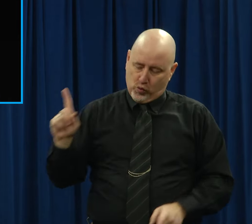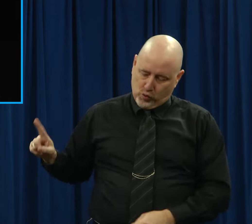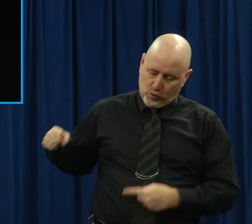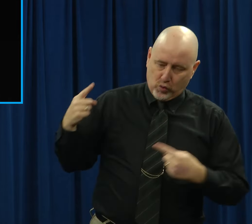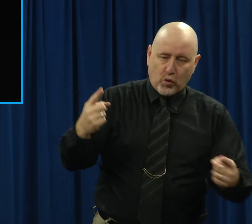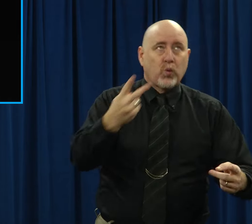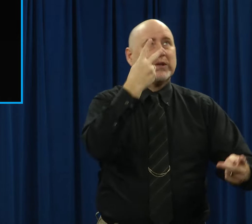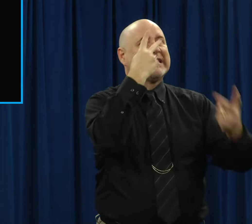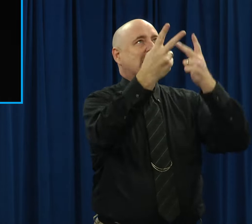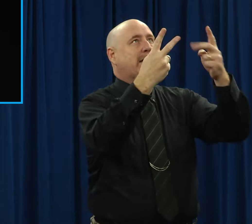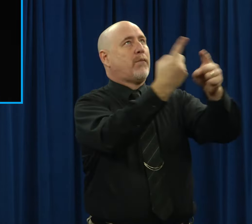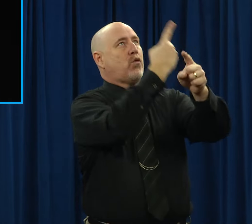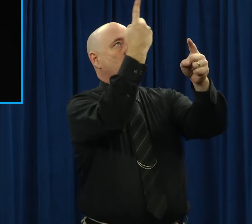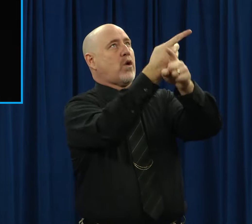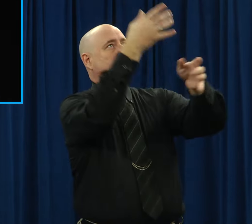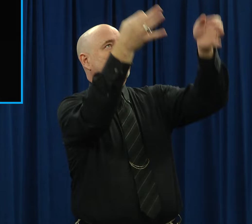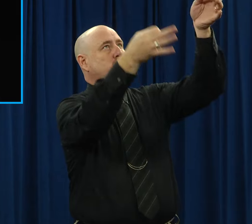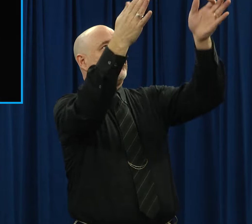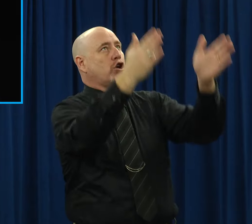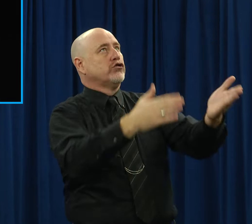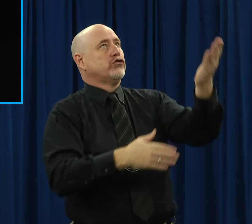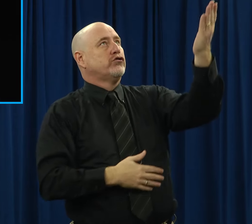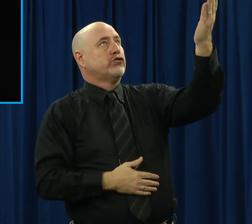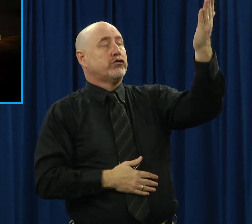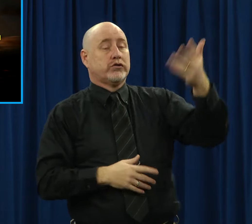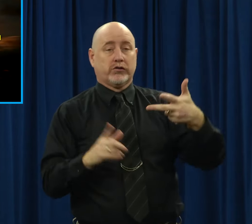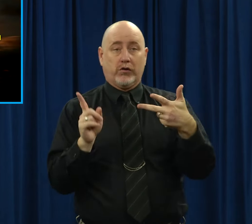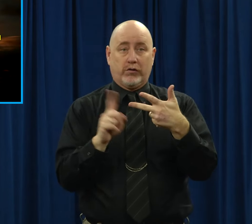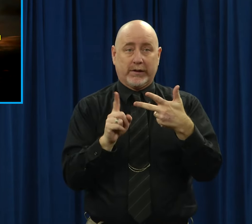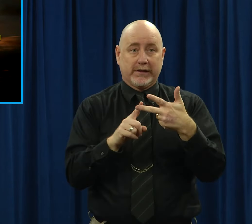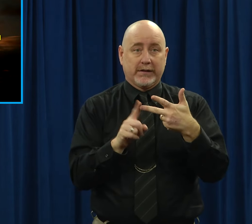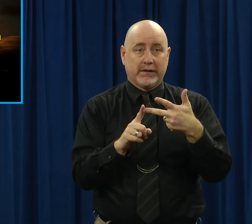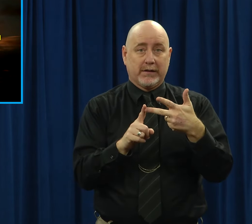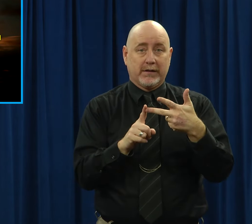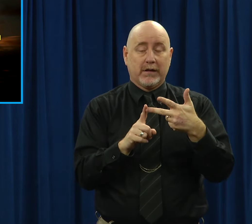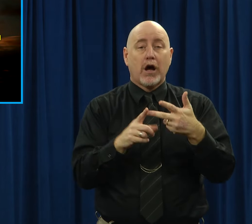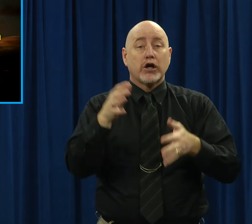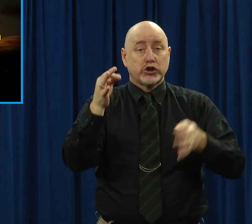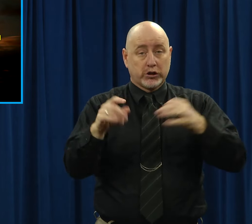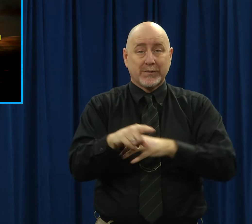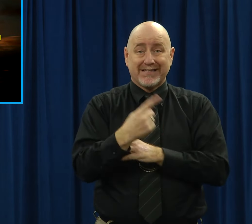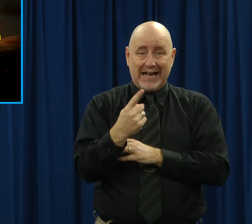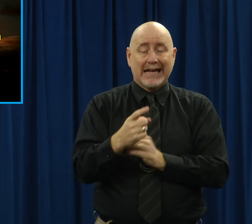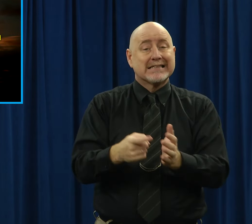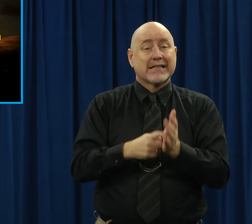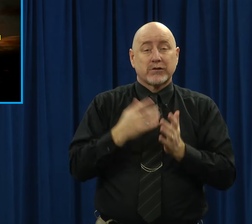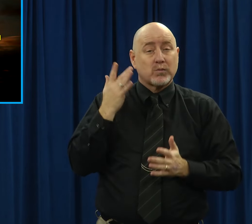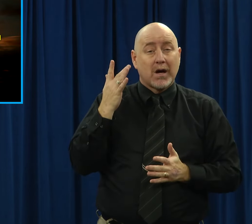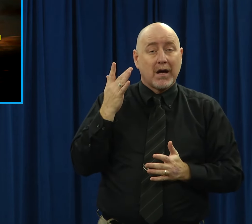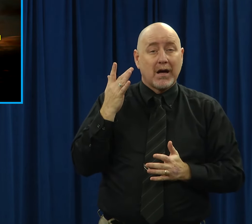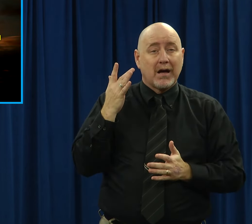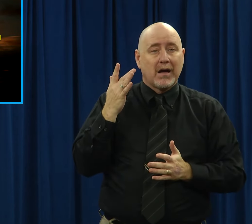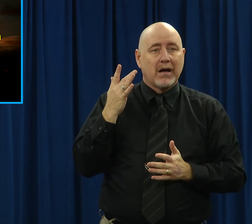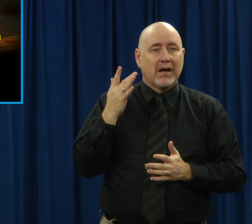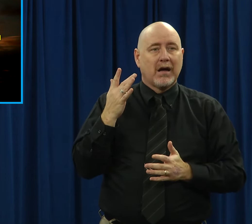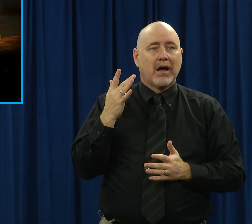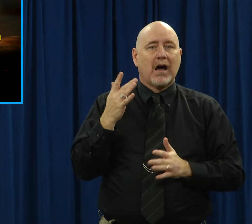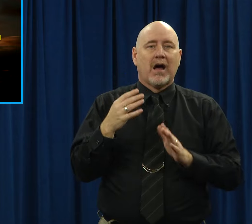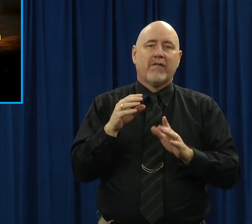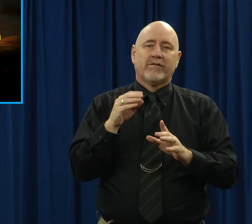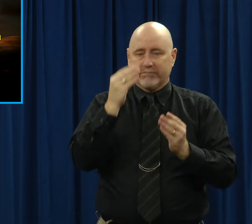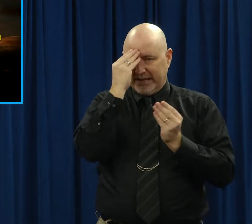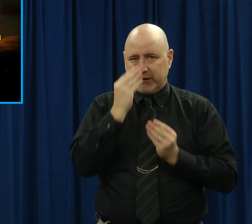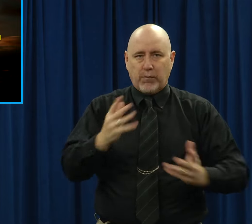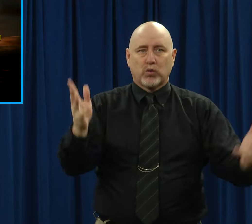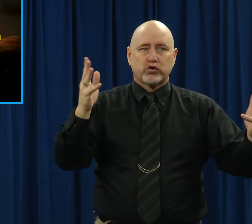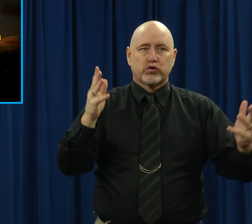will see Him as the righteous judge. Number three, the Judgment Day is necessary because it will be a